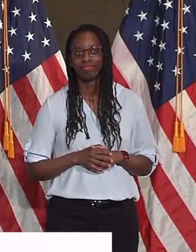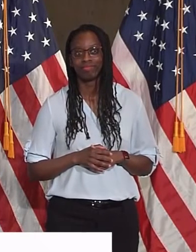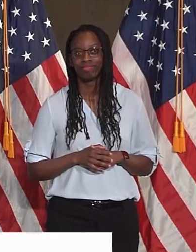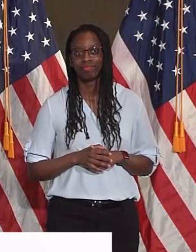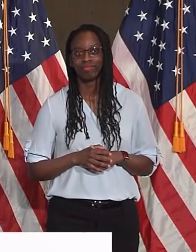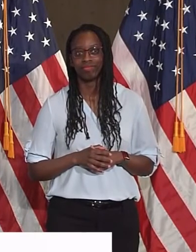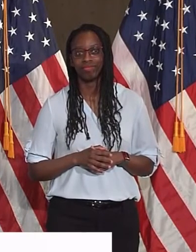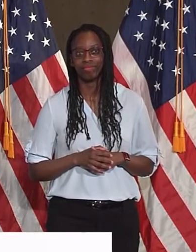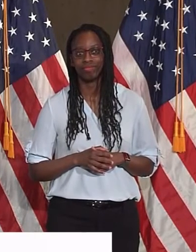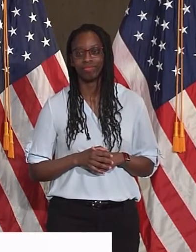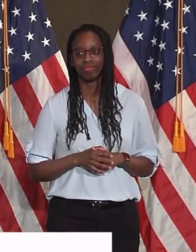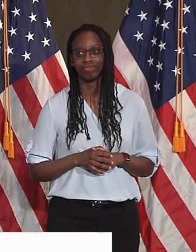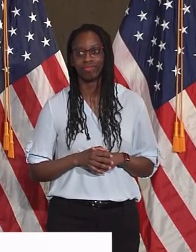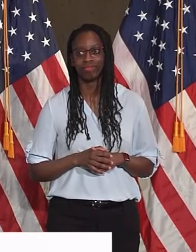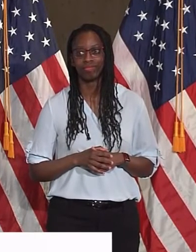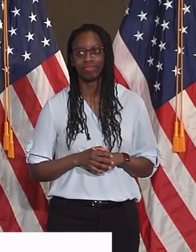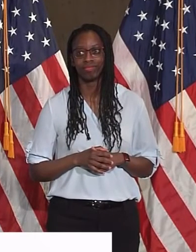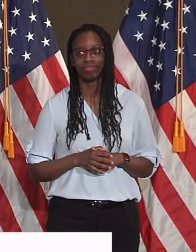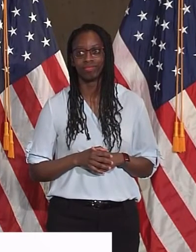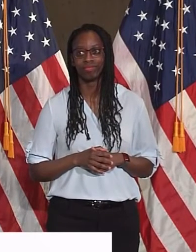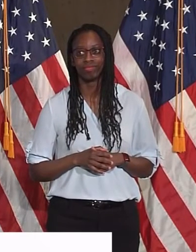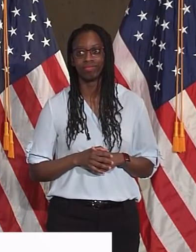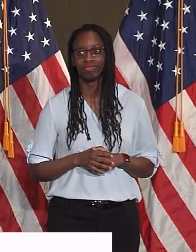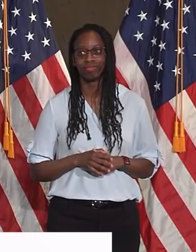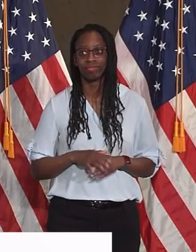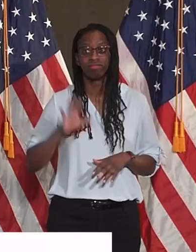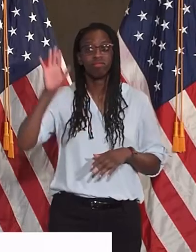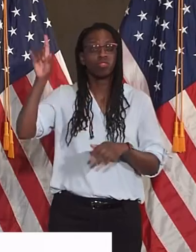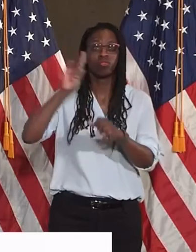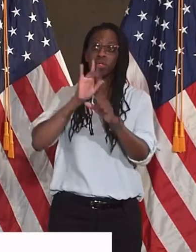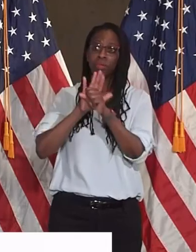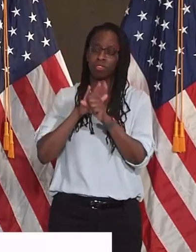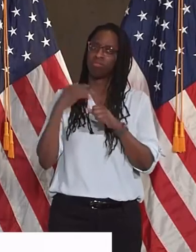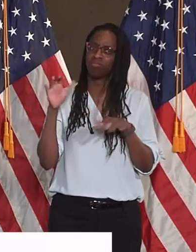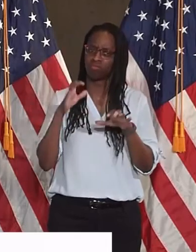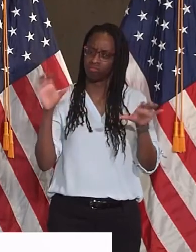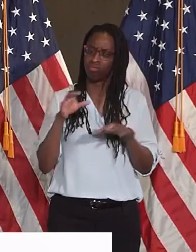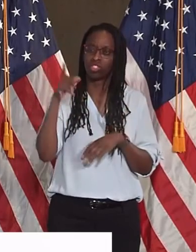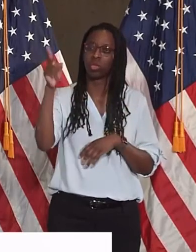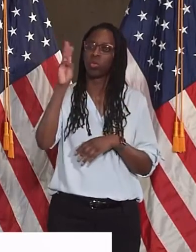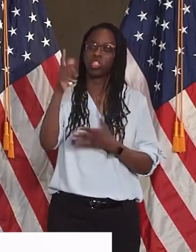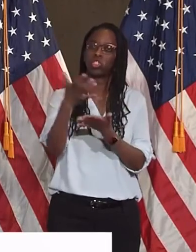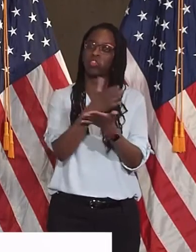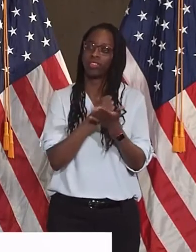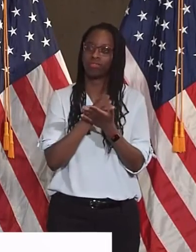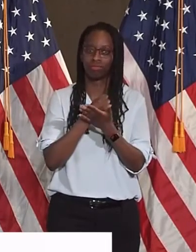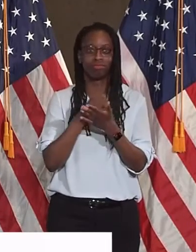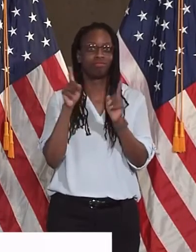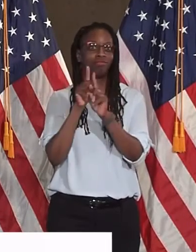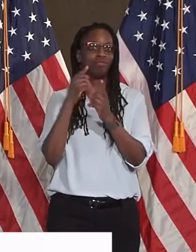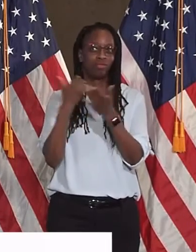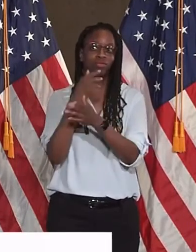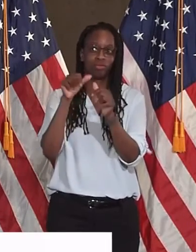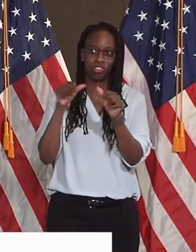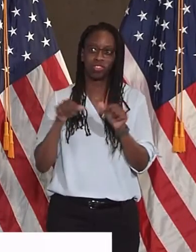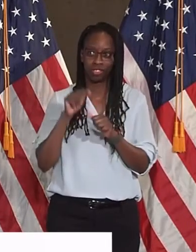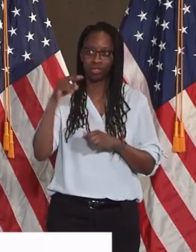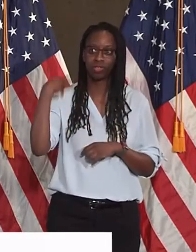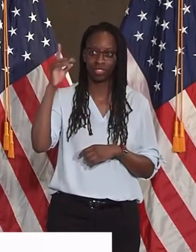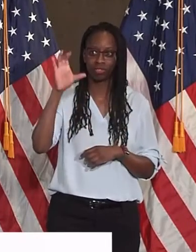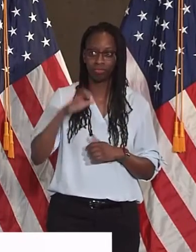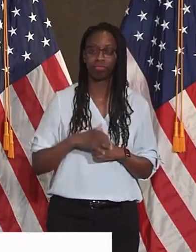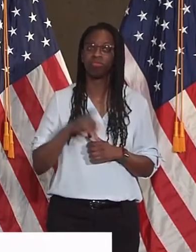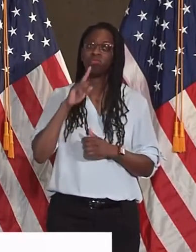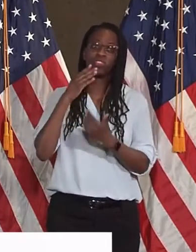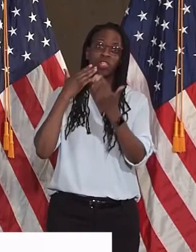On a much-deserved confirmation, thank you for 7 years of service as mayor of Boston. As a son